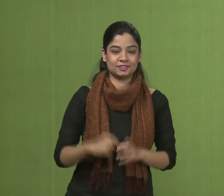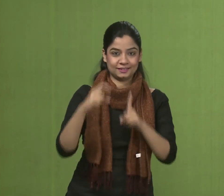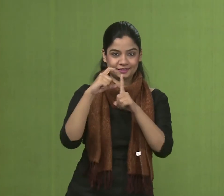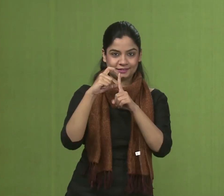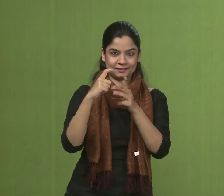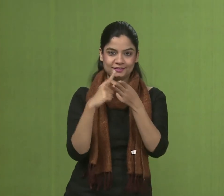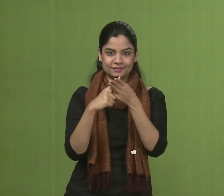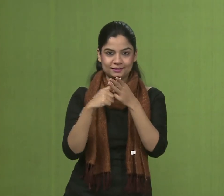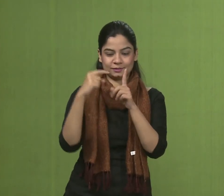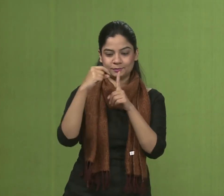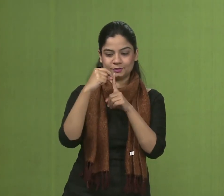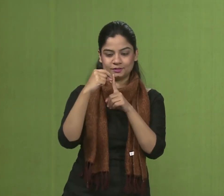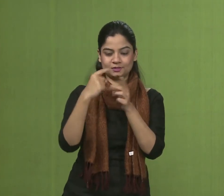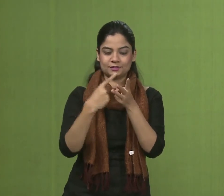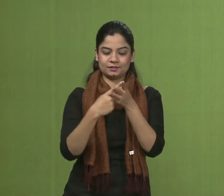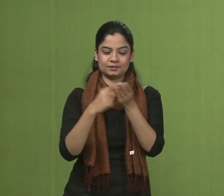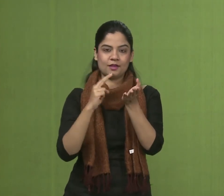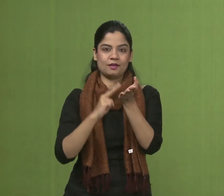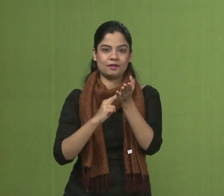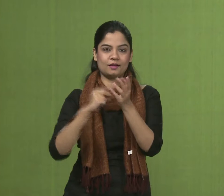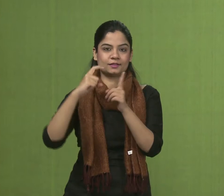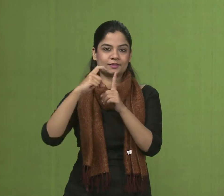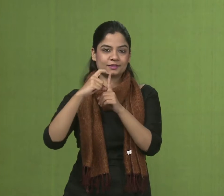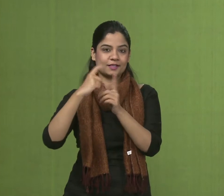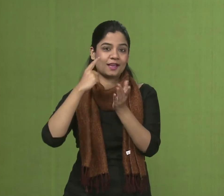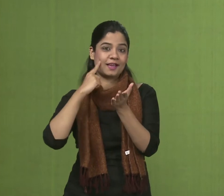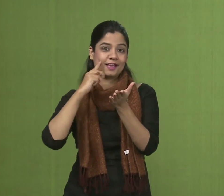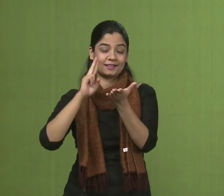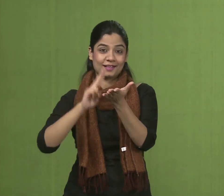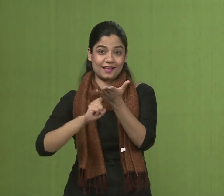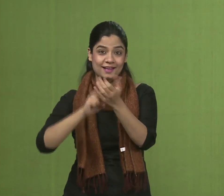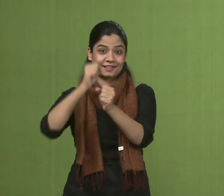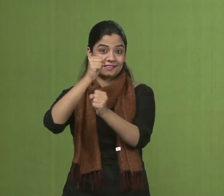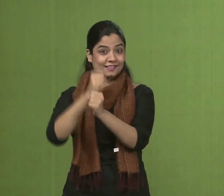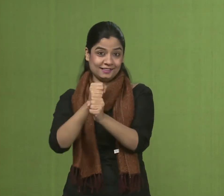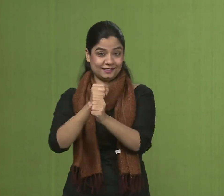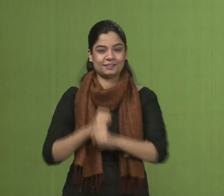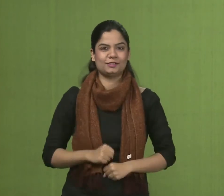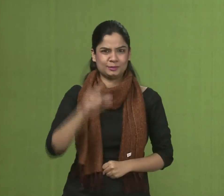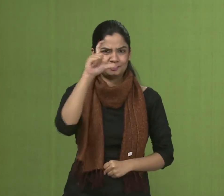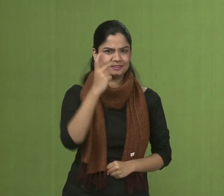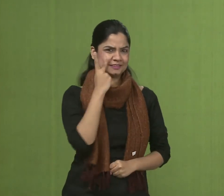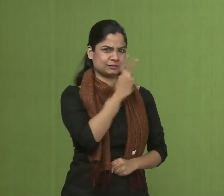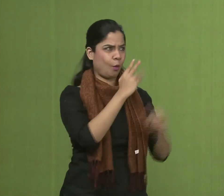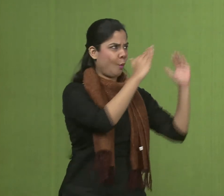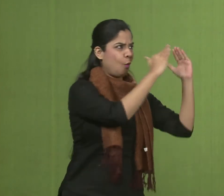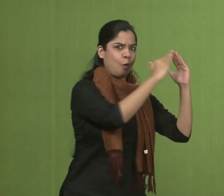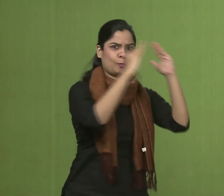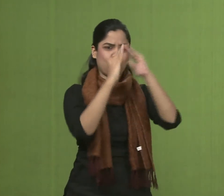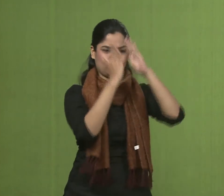Depending, to be controlled or determined by. Like you can see in the picture, the tree and the house are dependent on each other. They are depending